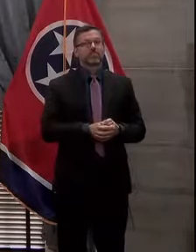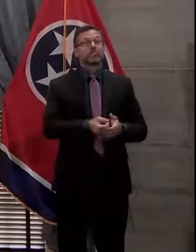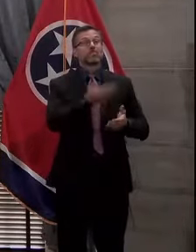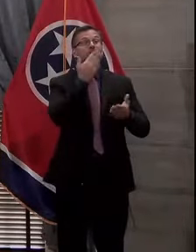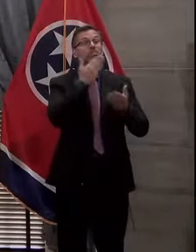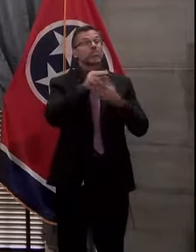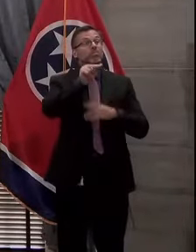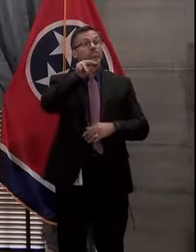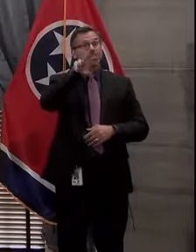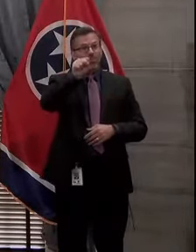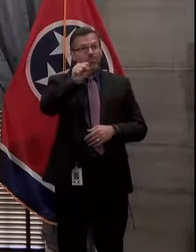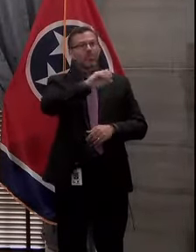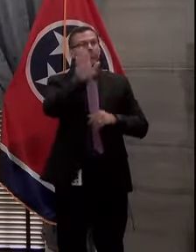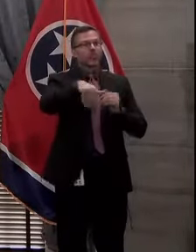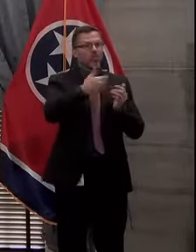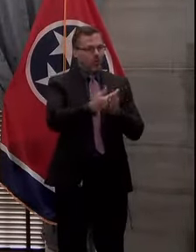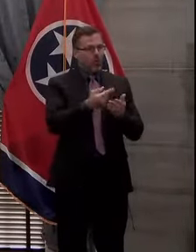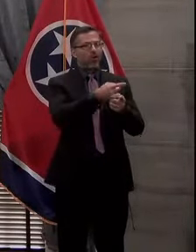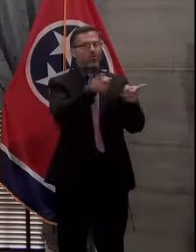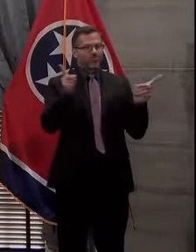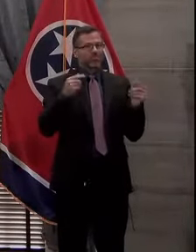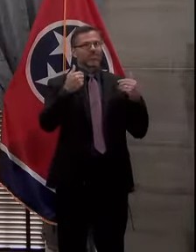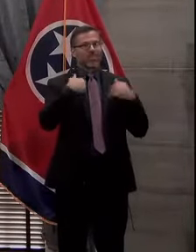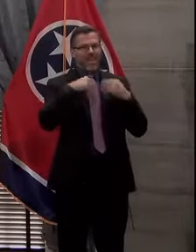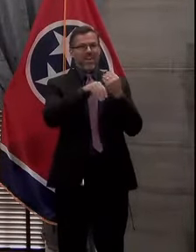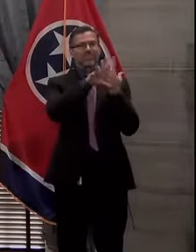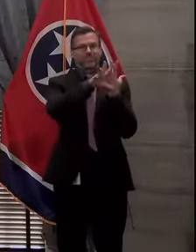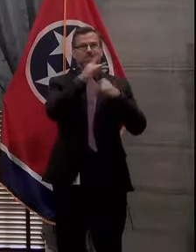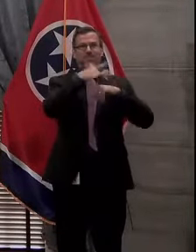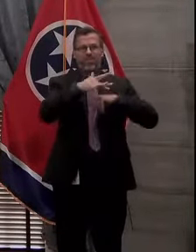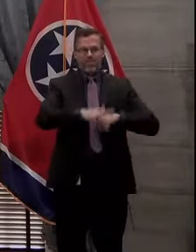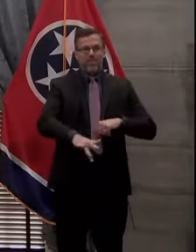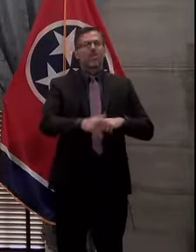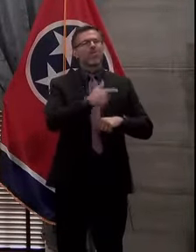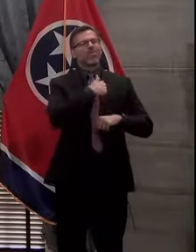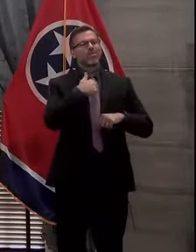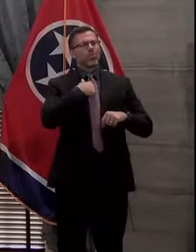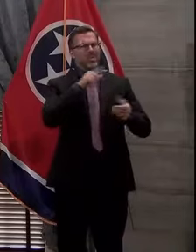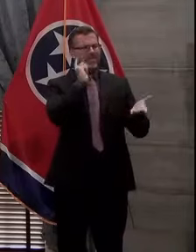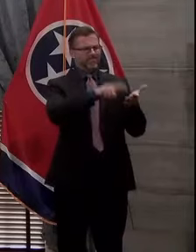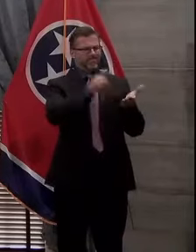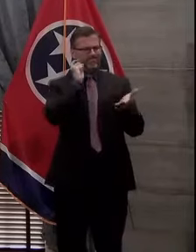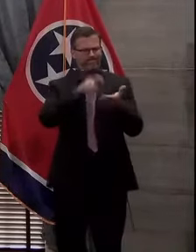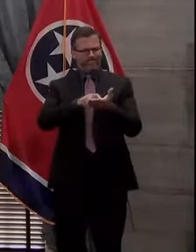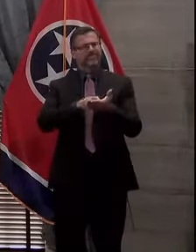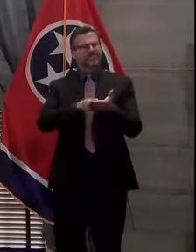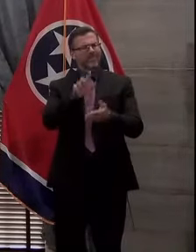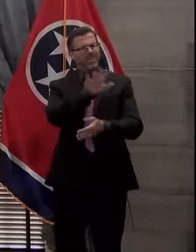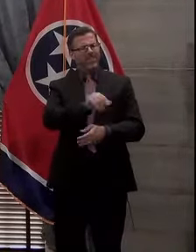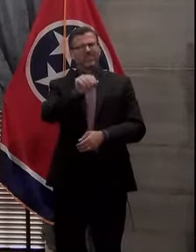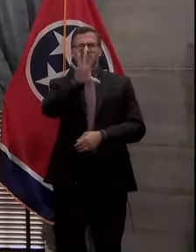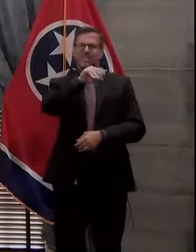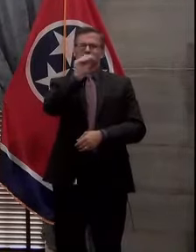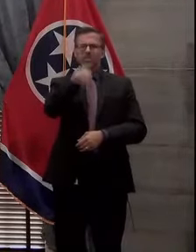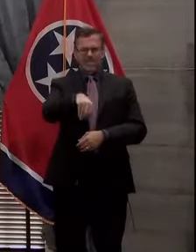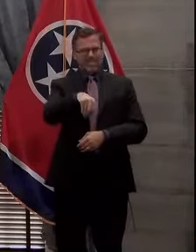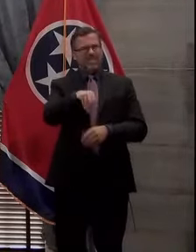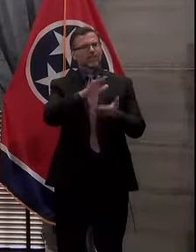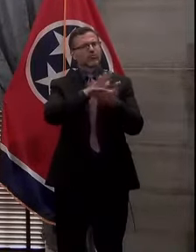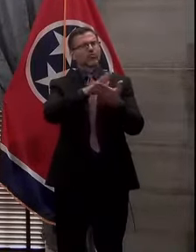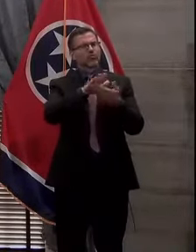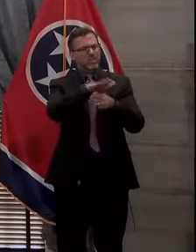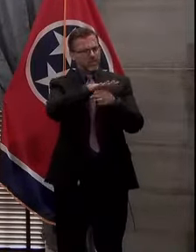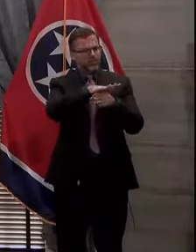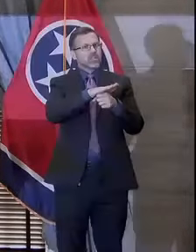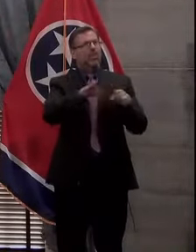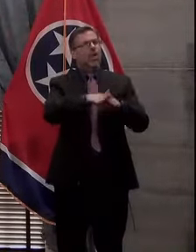some version of remote learning for those families who need it. But what we're finding is across the state, for the 50% of districts who are opening full in